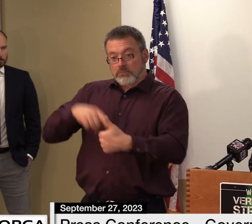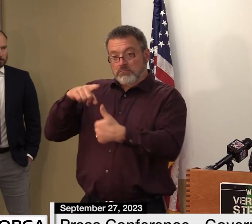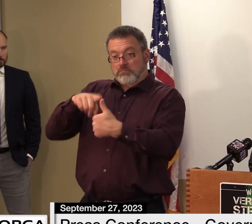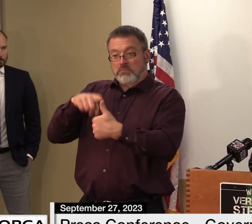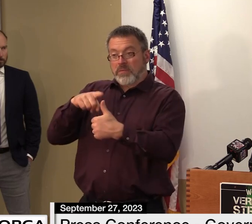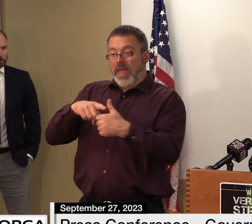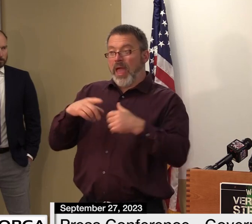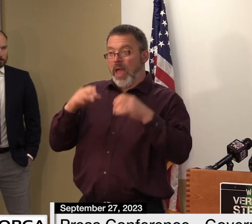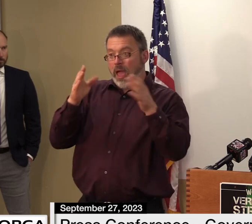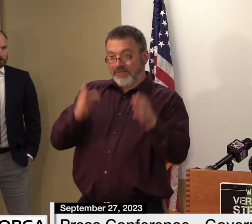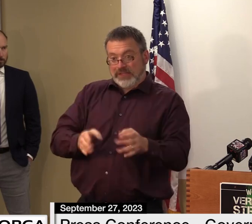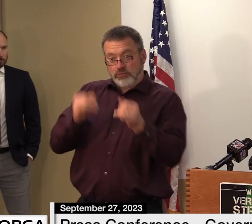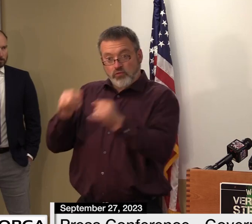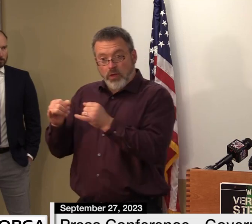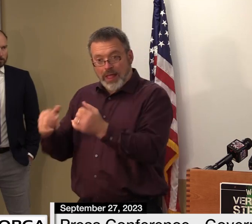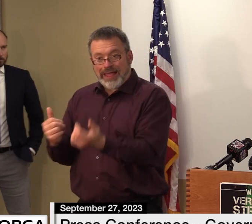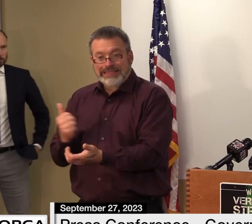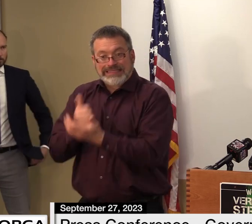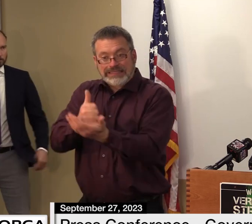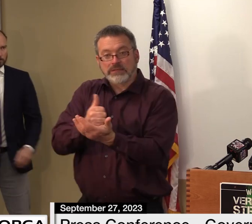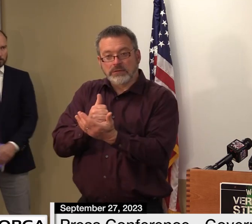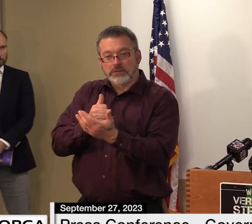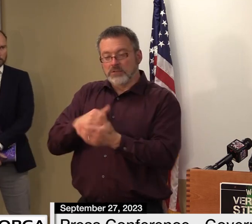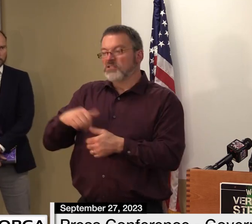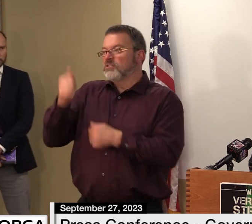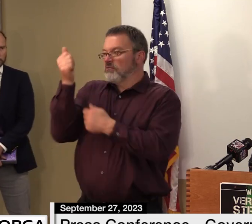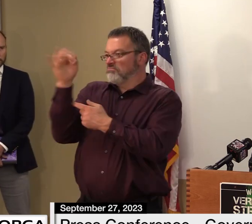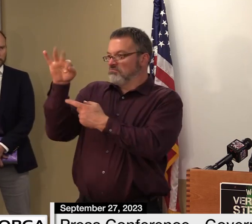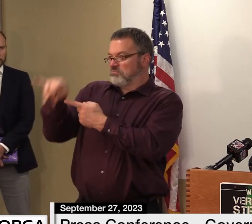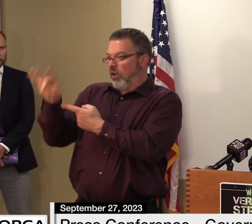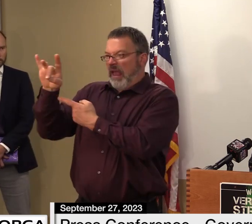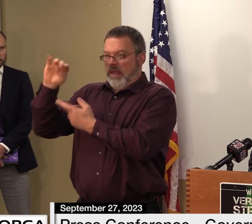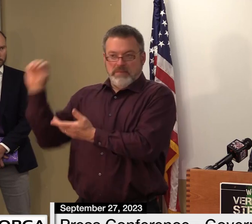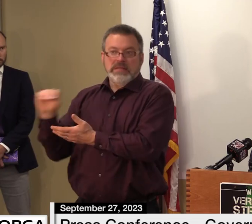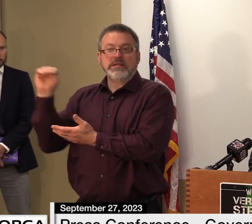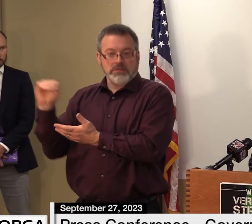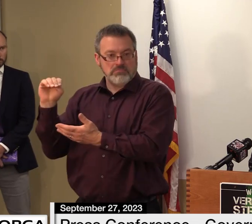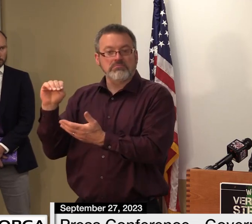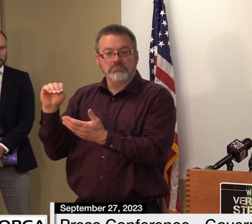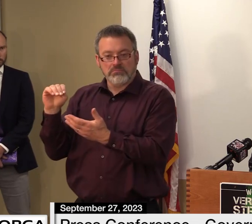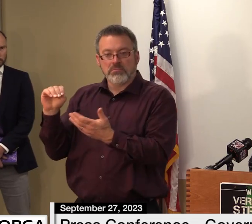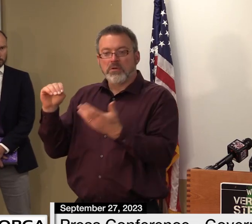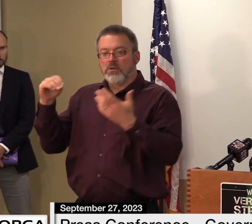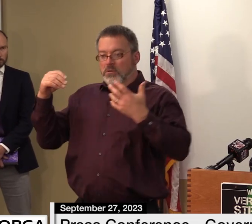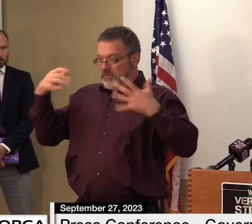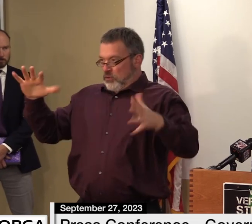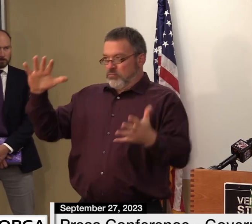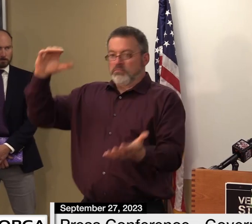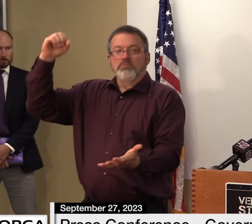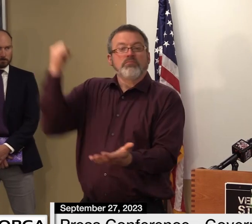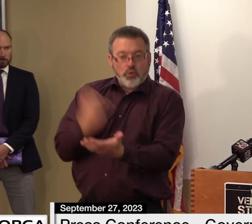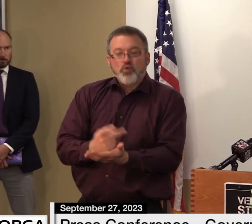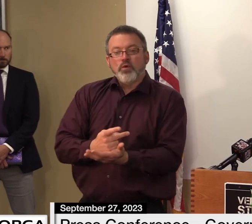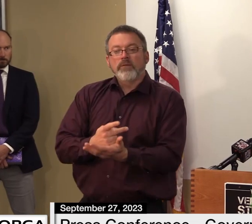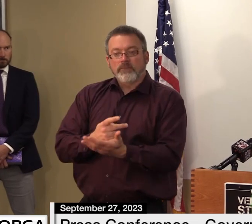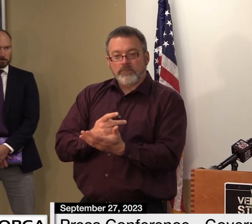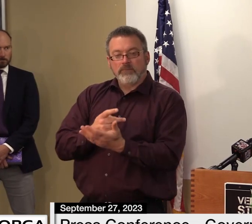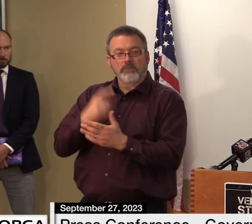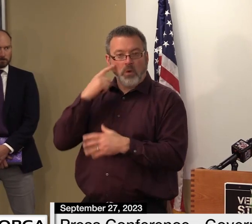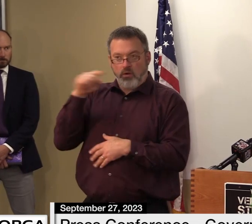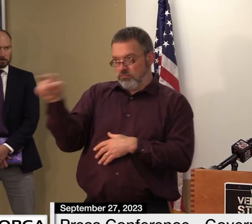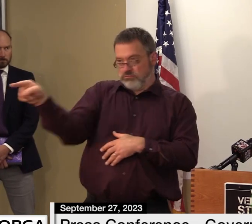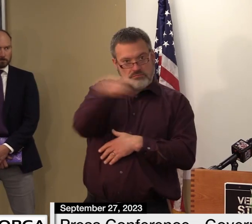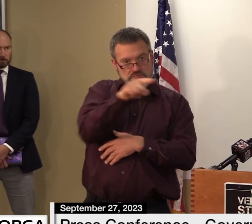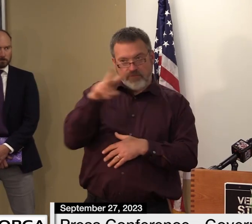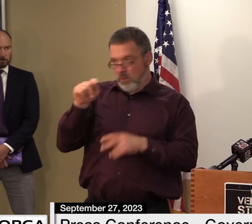at $19.8 million that we've been able to provide to approve for Vermonters who requested